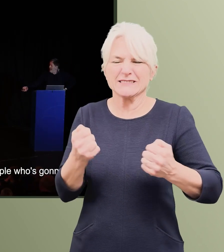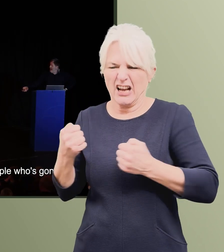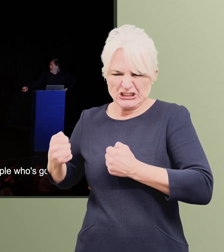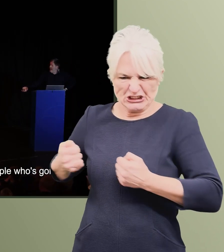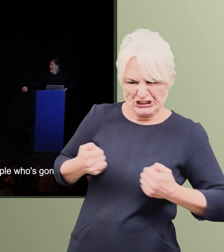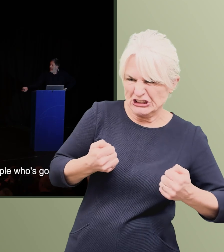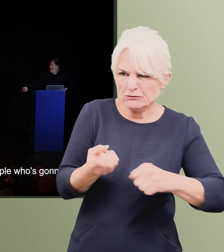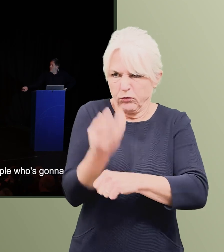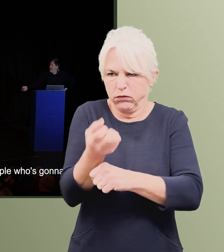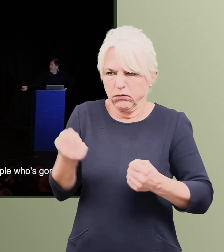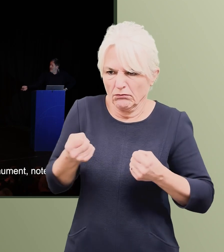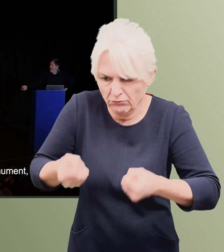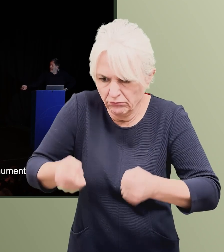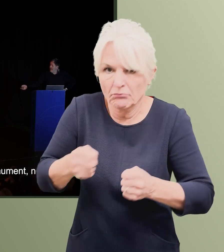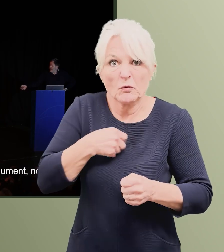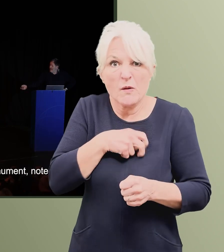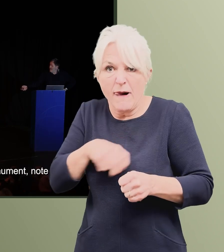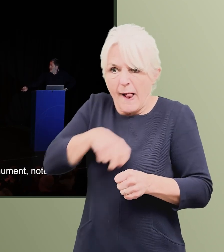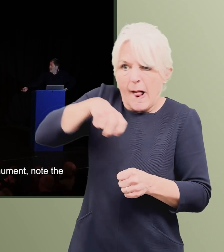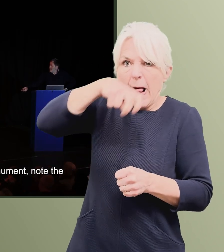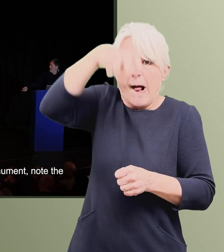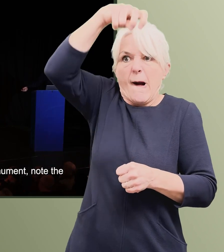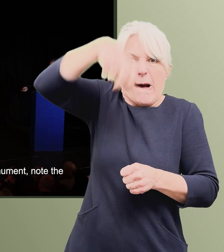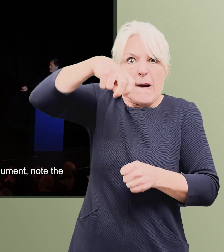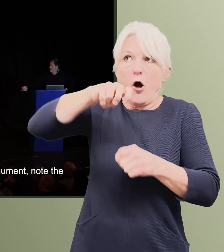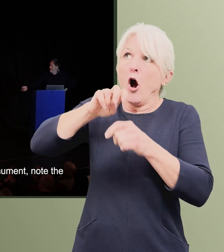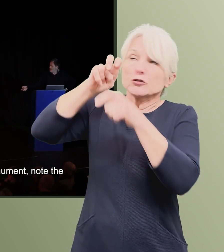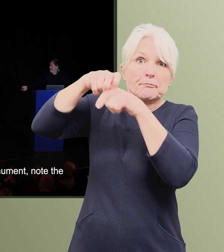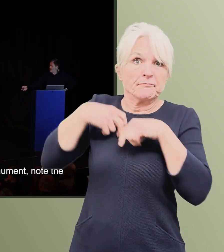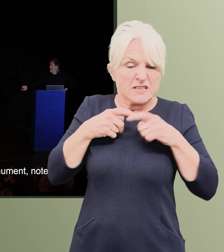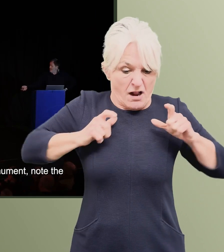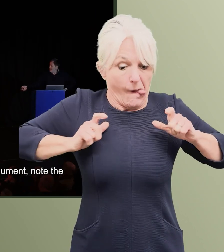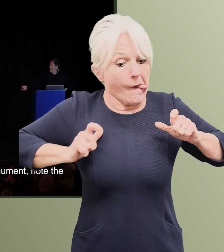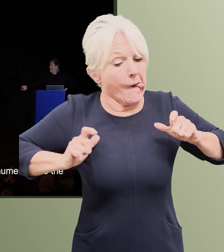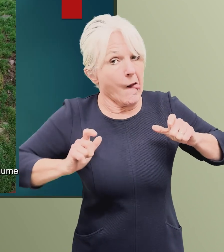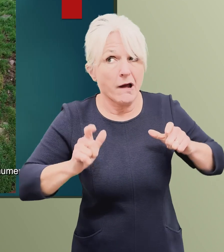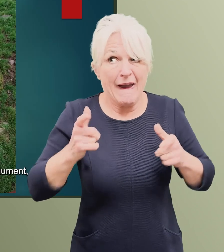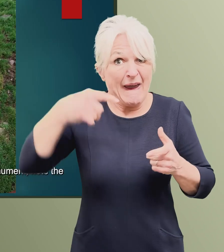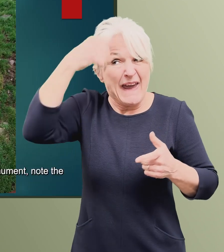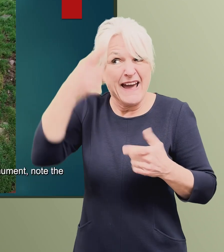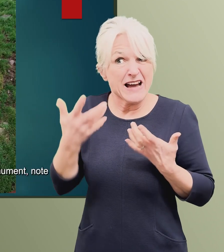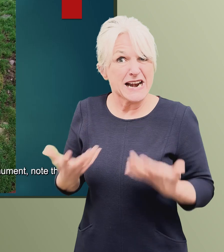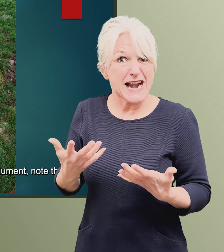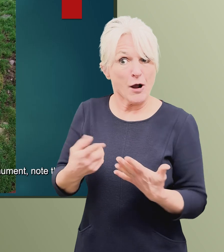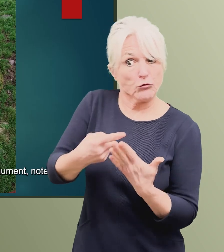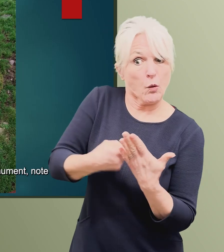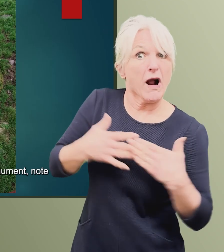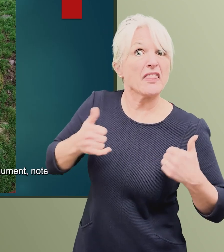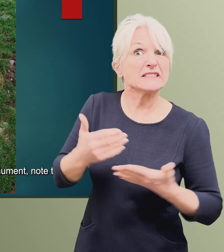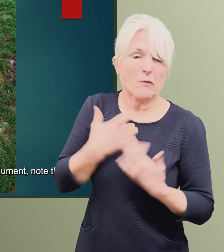me. And we peered down, and this is what we got in terms of the monument. Note the